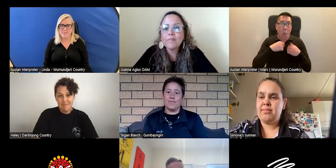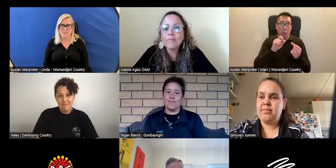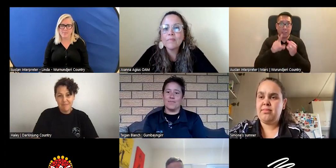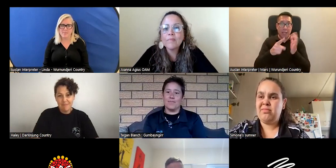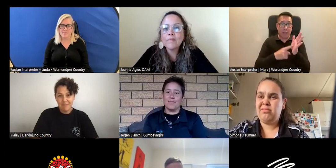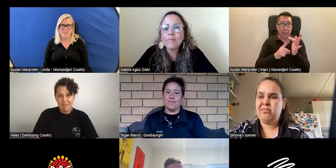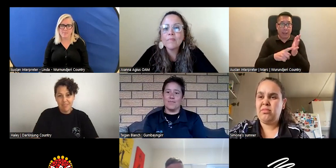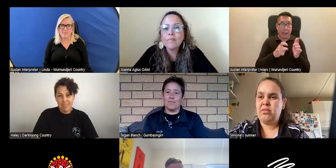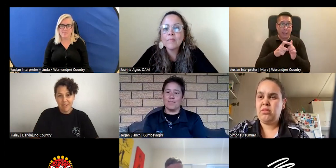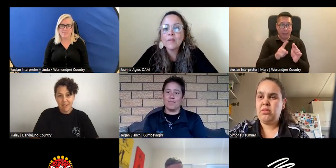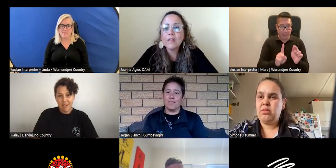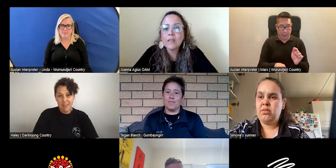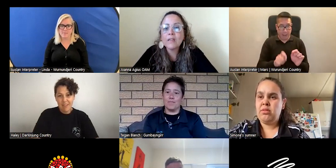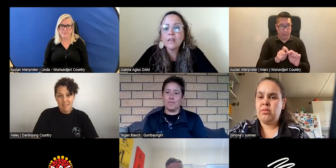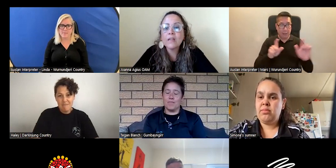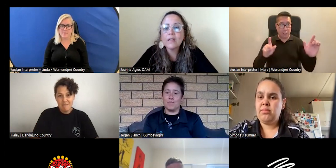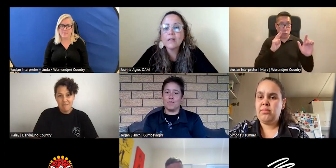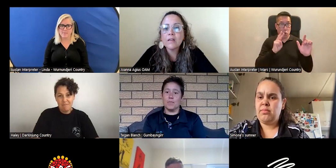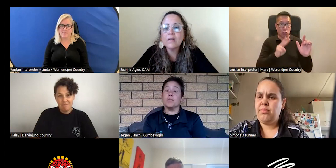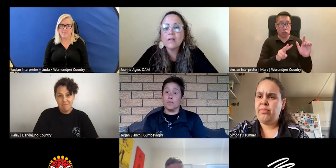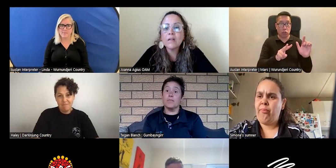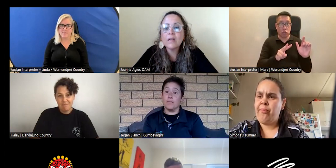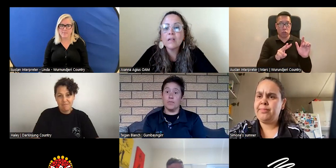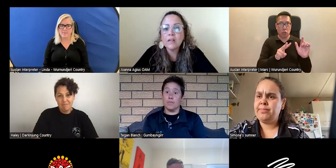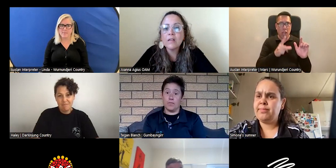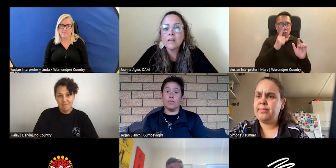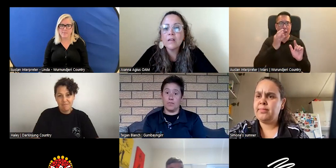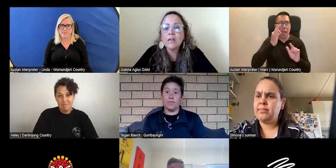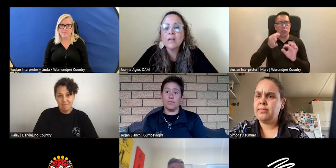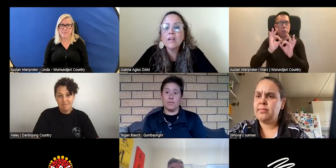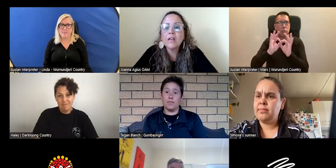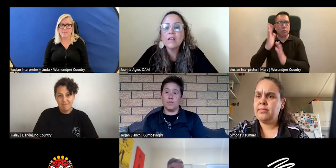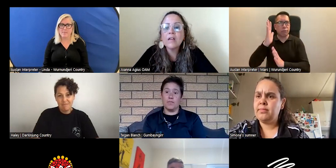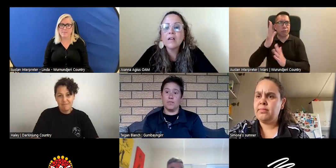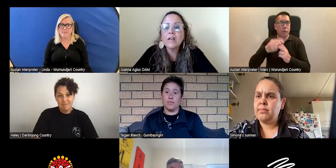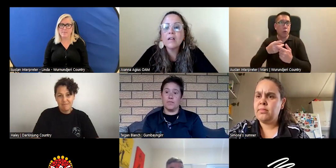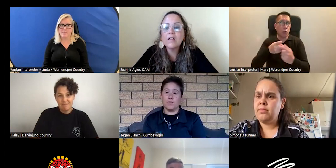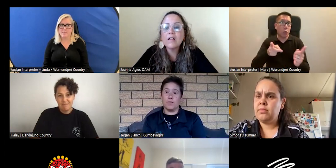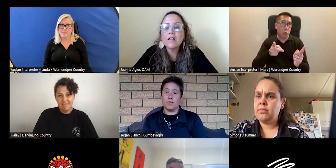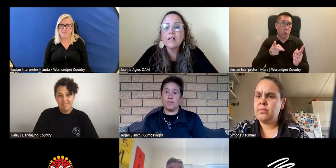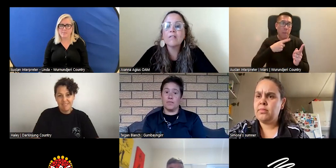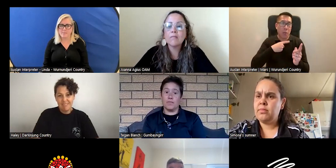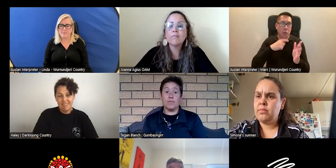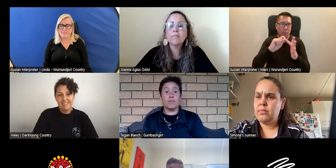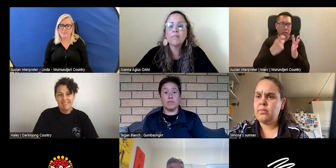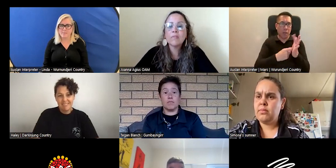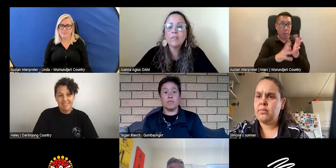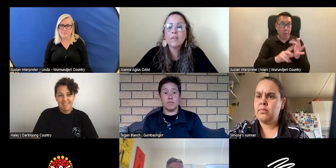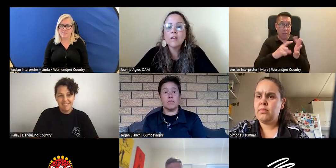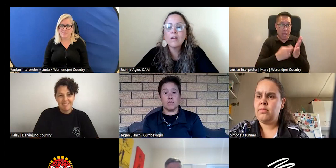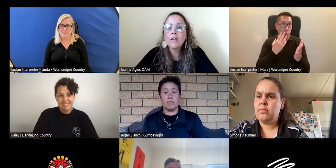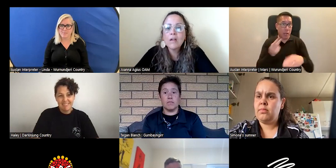through so you can all watch them and get them translated to see what was going on, because the Premier, when he was talking in